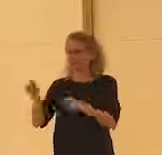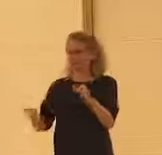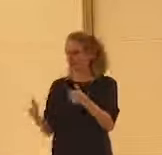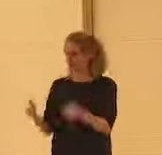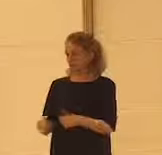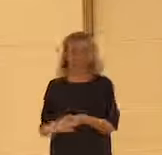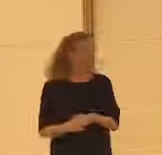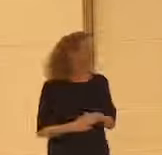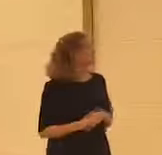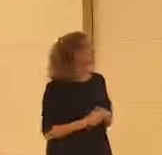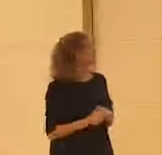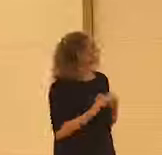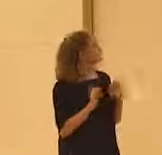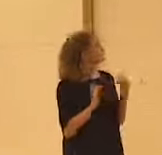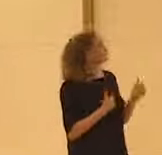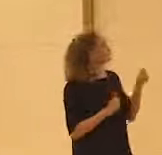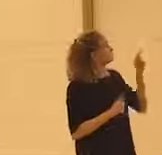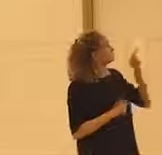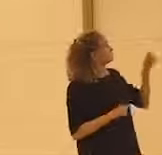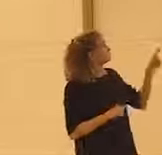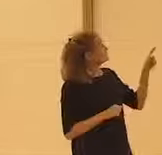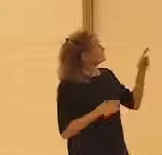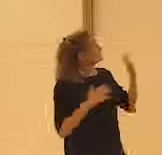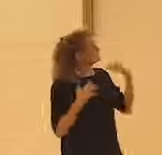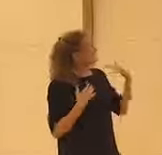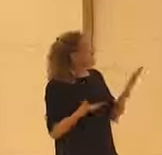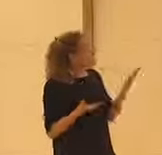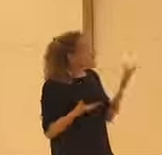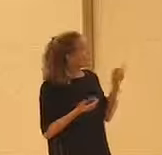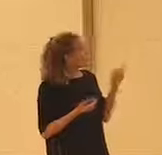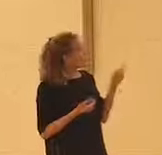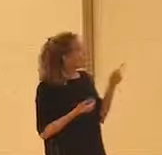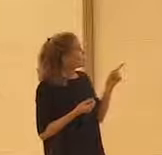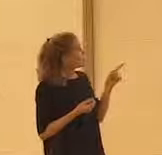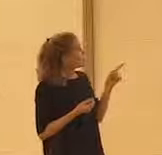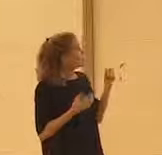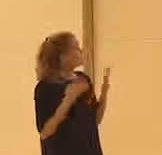community as well and meeting deaf patients, deaf people. So